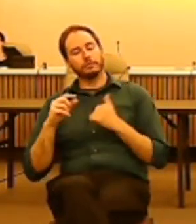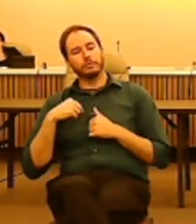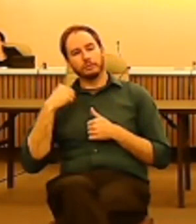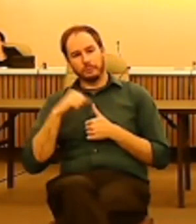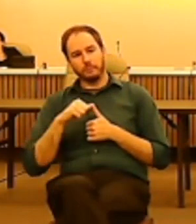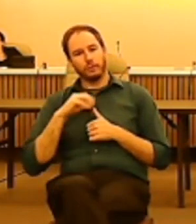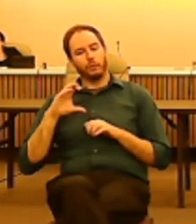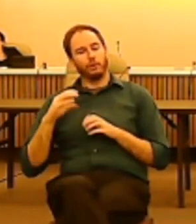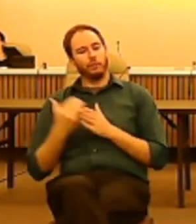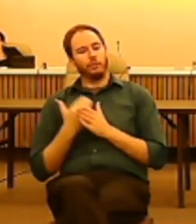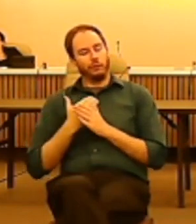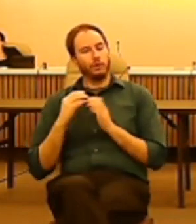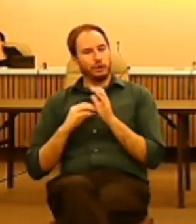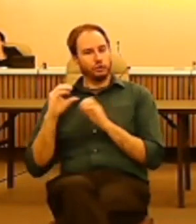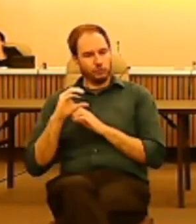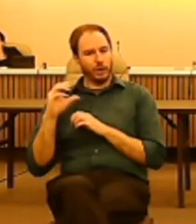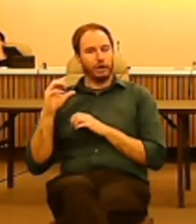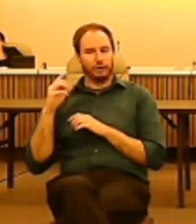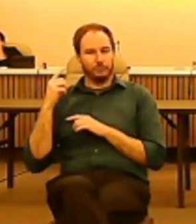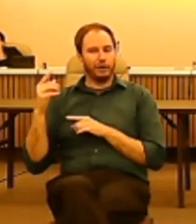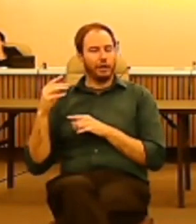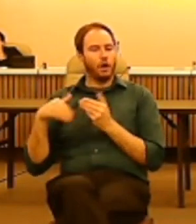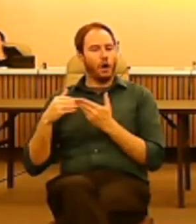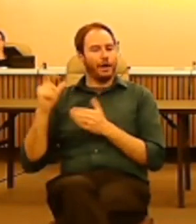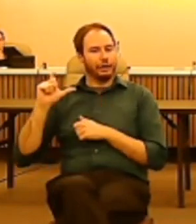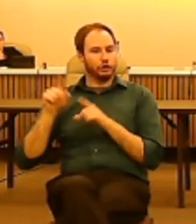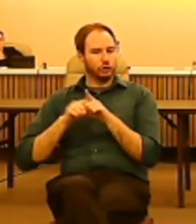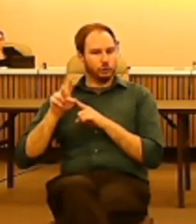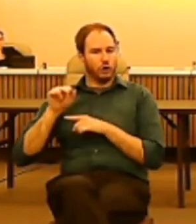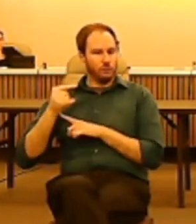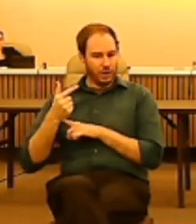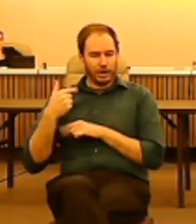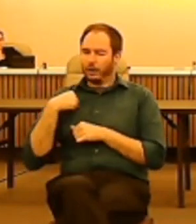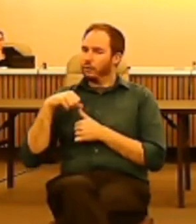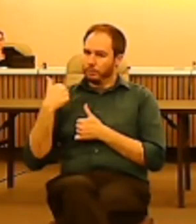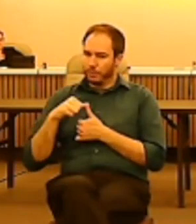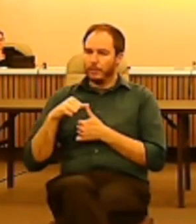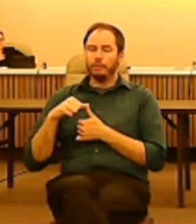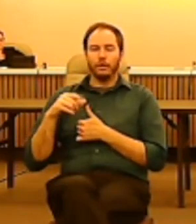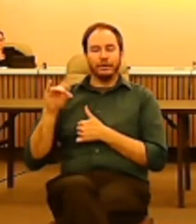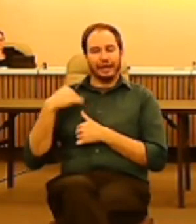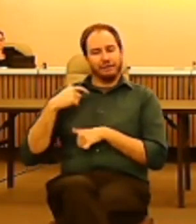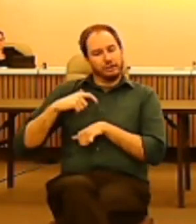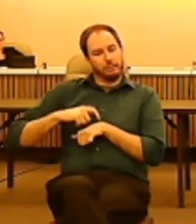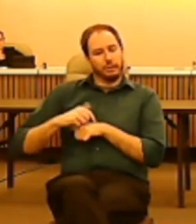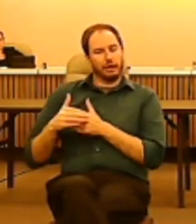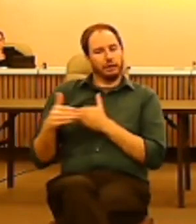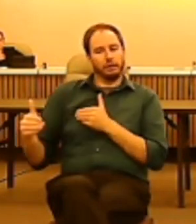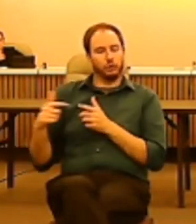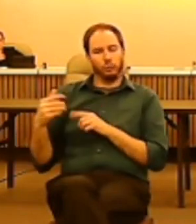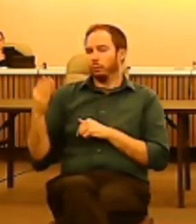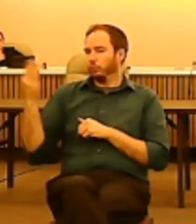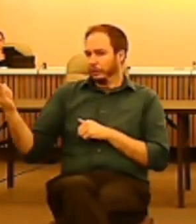new construction, it was when all the Energy Star rated homes were coming out. And so we had a little bit of time where we could present them